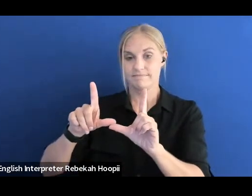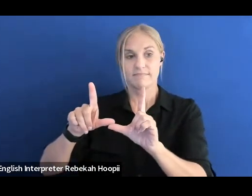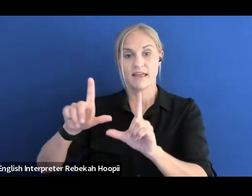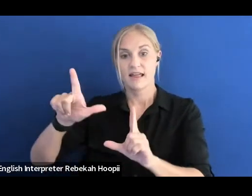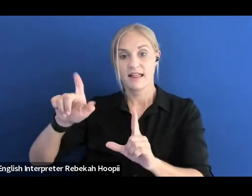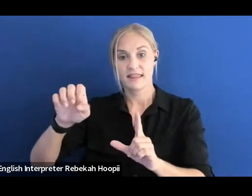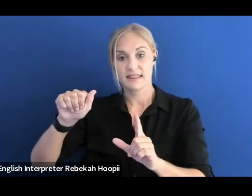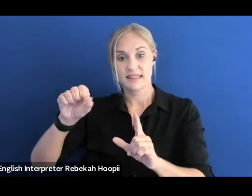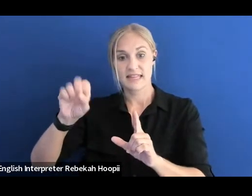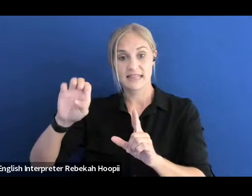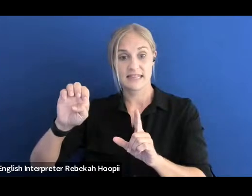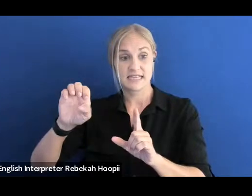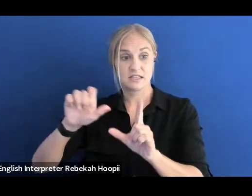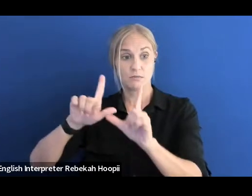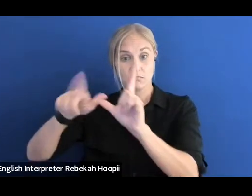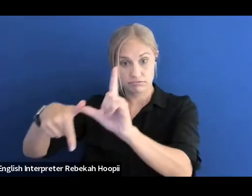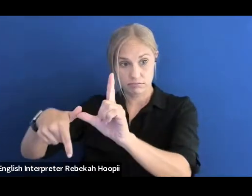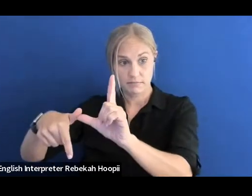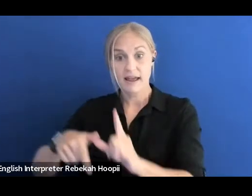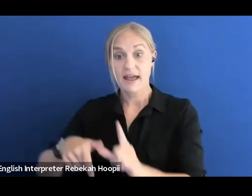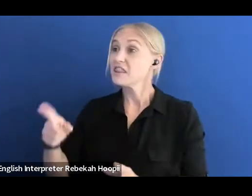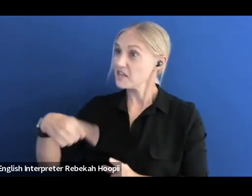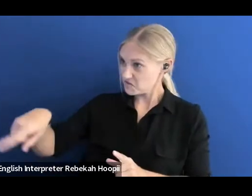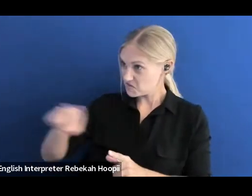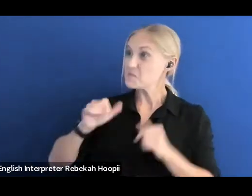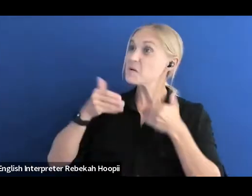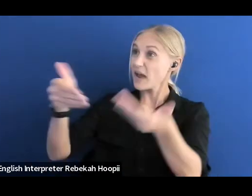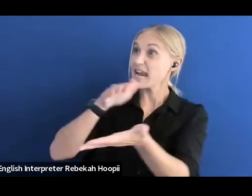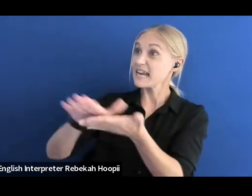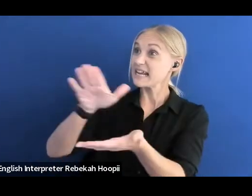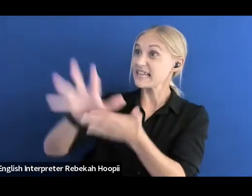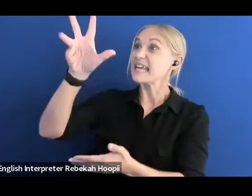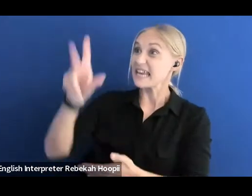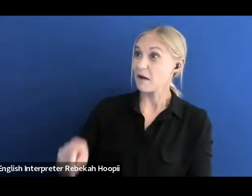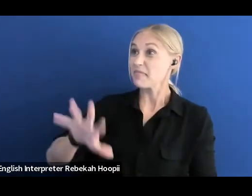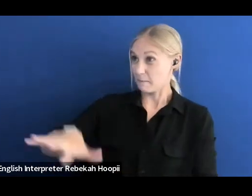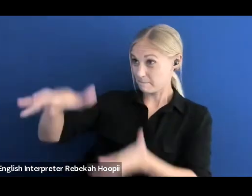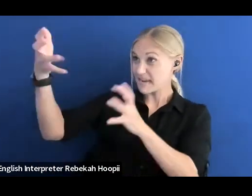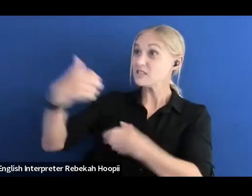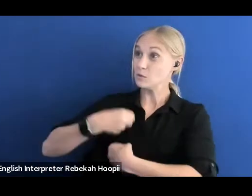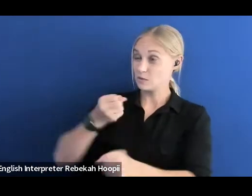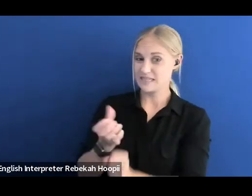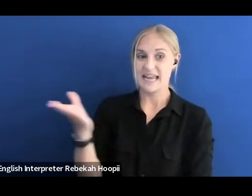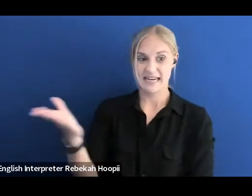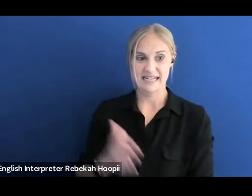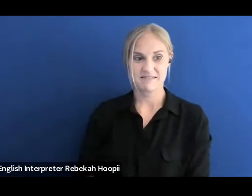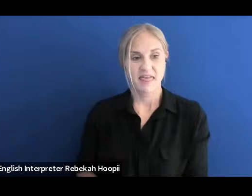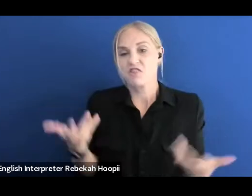to take the next 7 years to clean the mess up that you made.